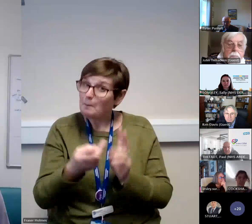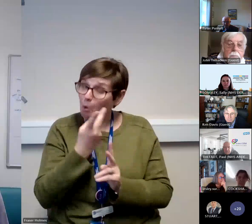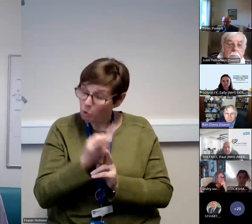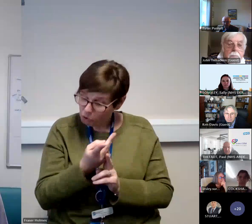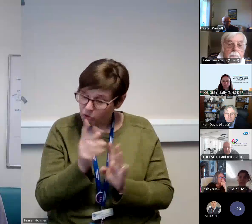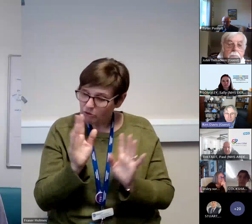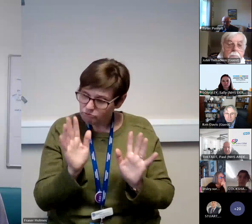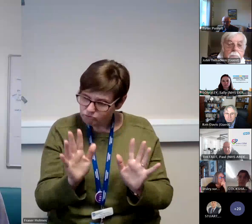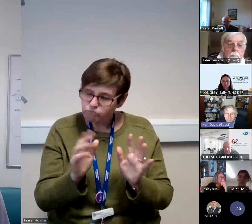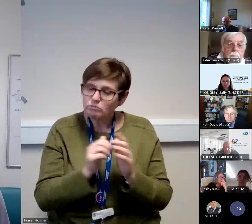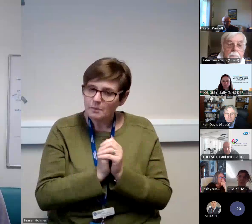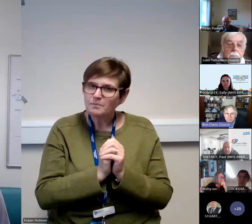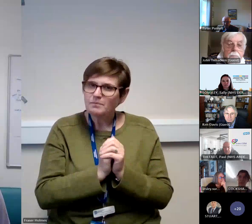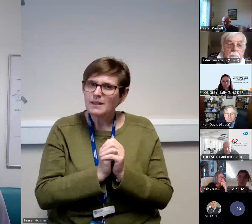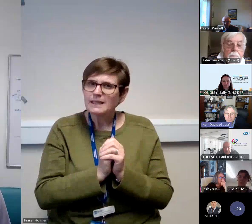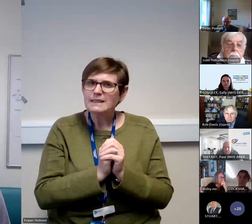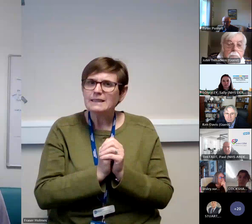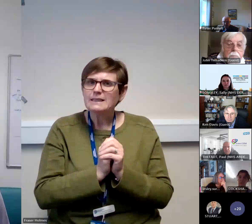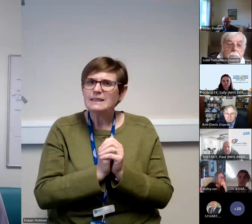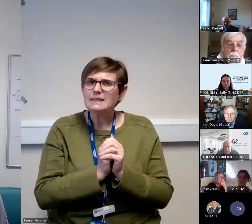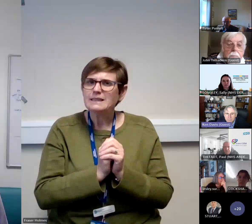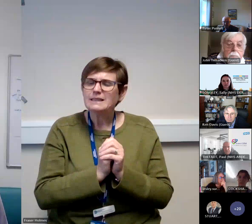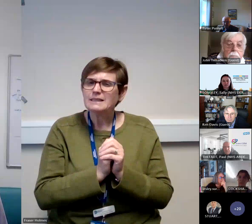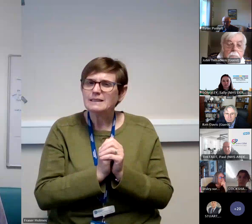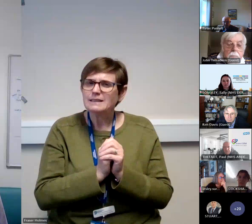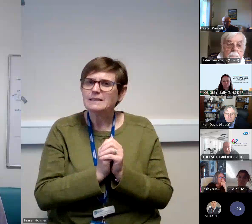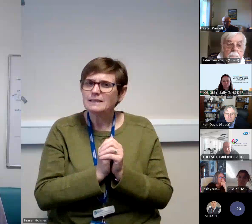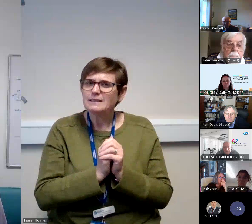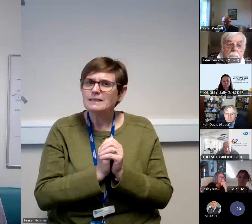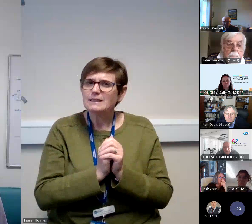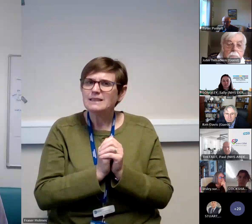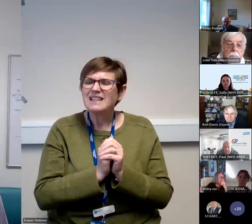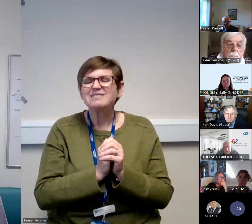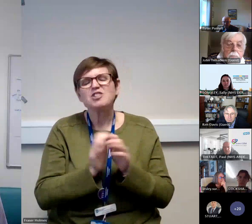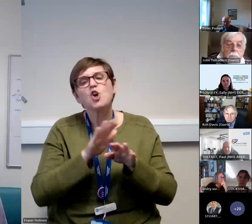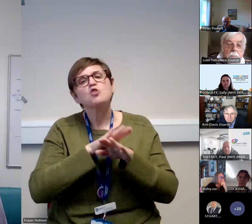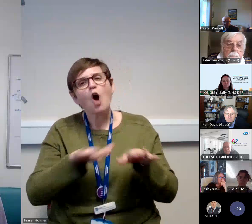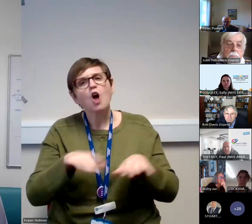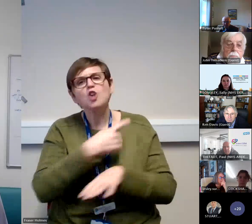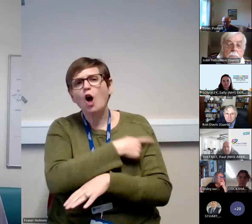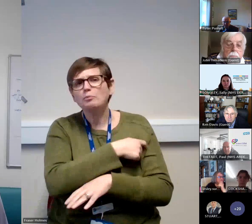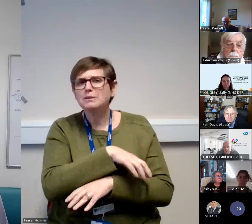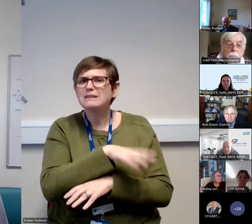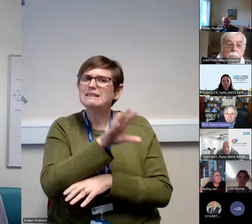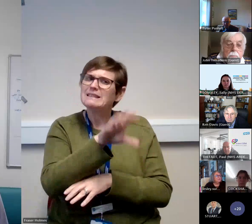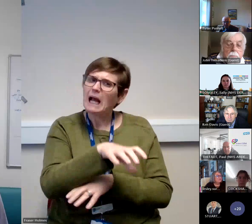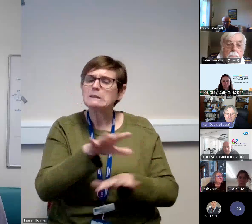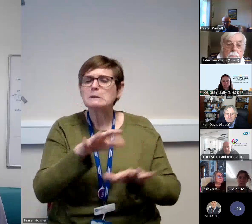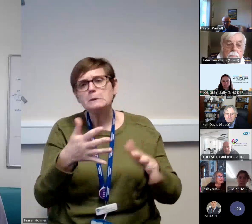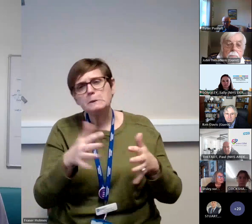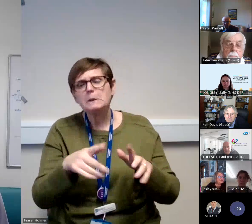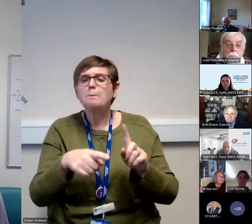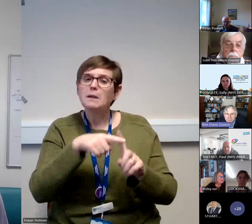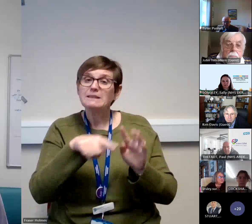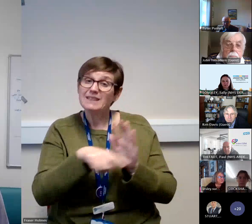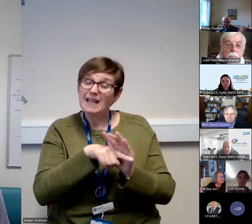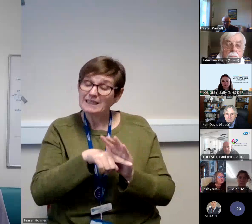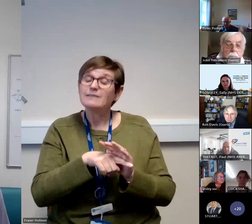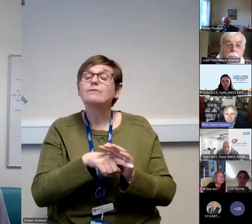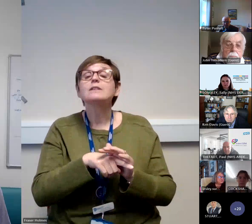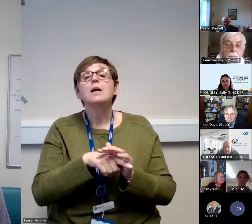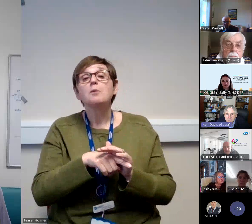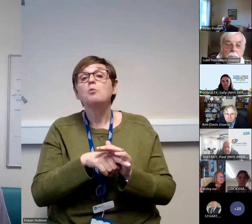having testing done in on non-hospital sites, and I think we're really